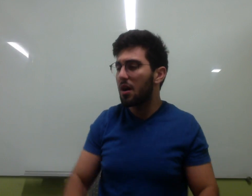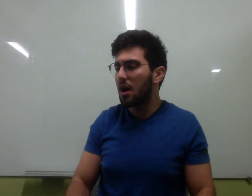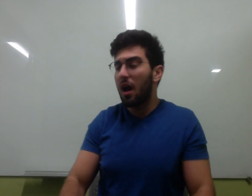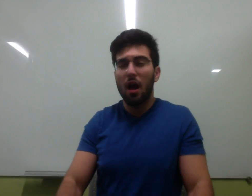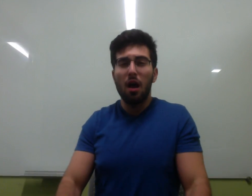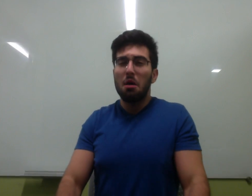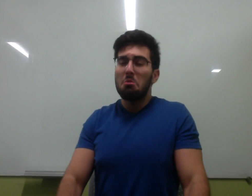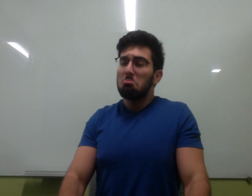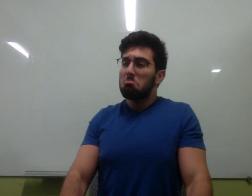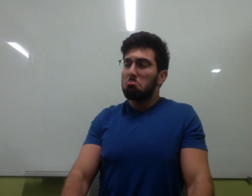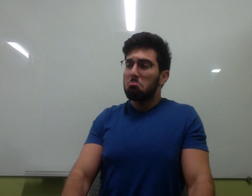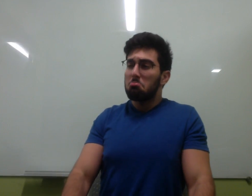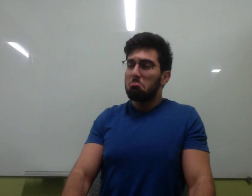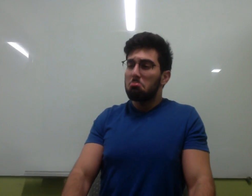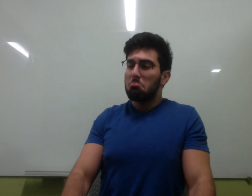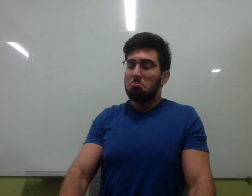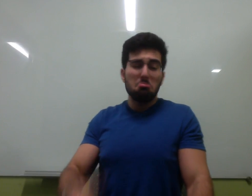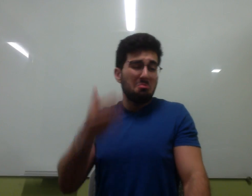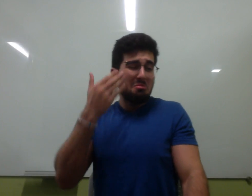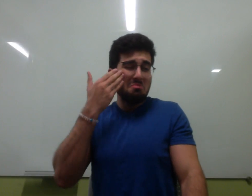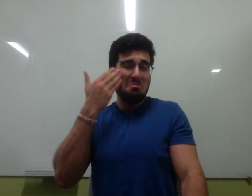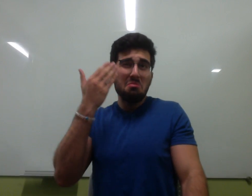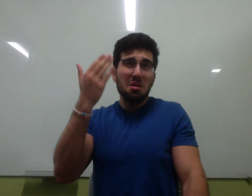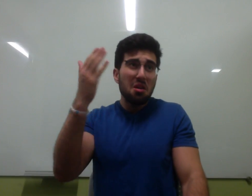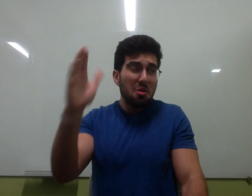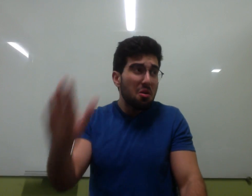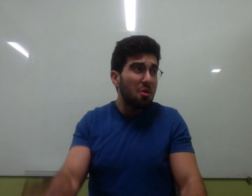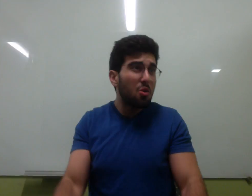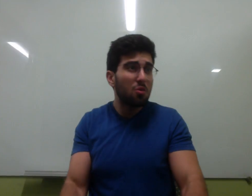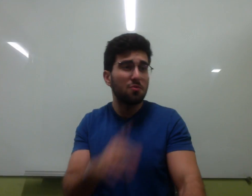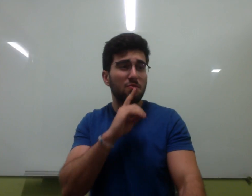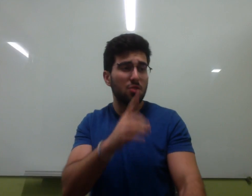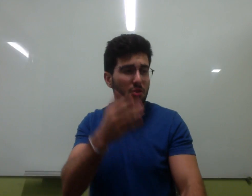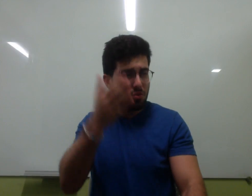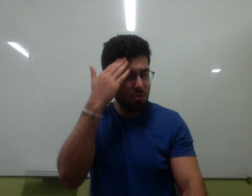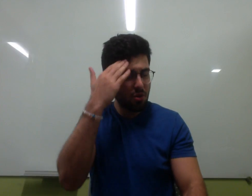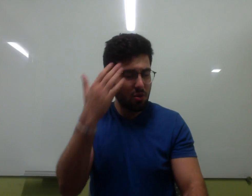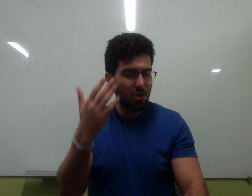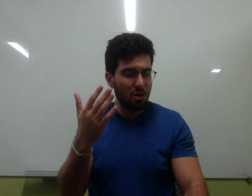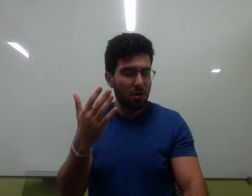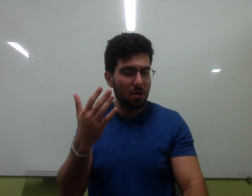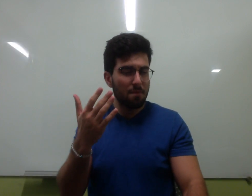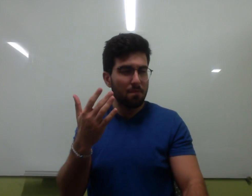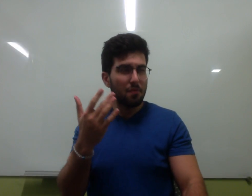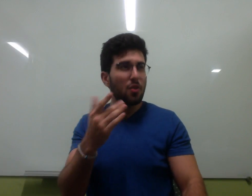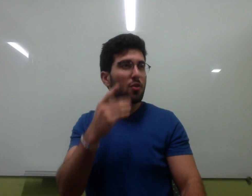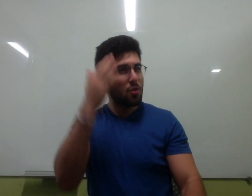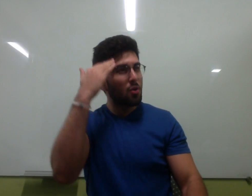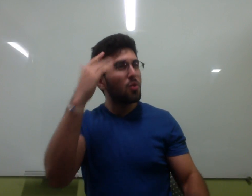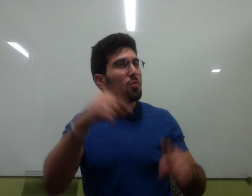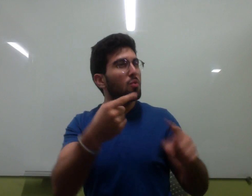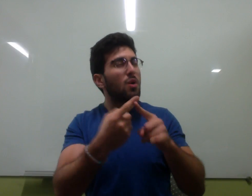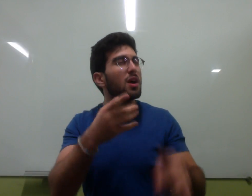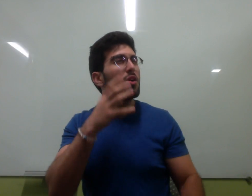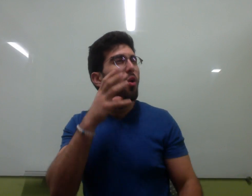make up memories, Sure. and you don't know if you actually experienced it or if your brain's like, this is what that person just asked would look like, so